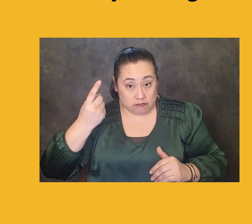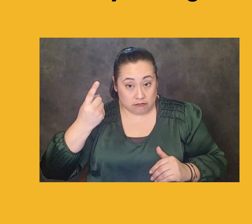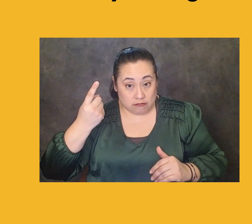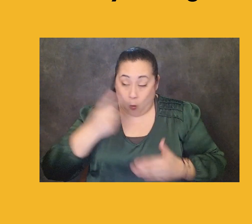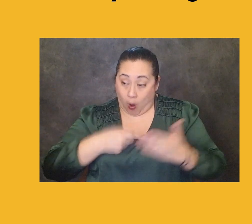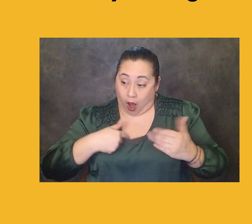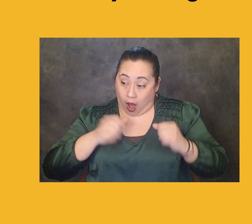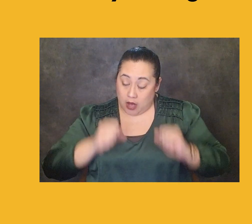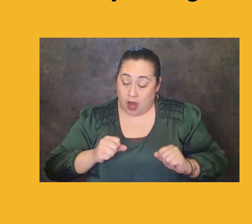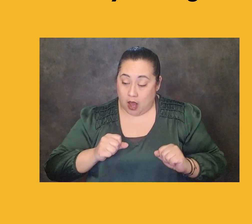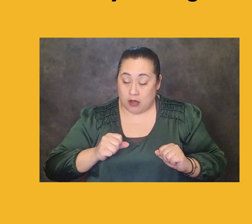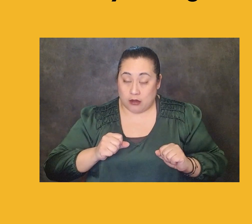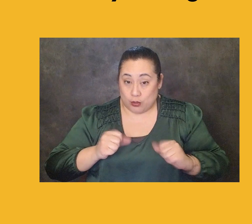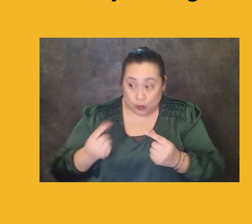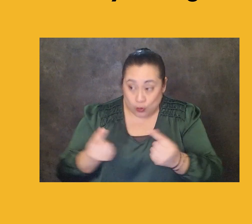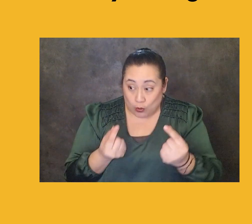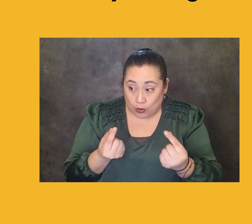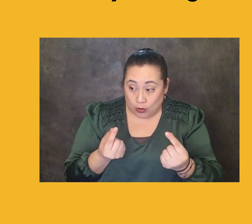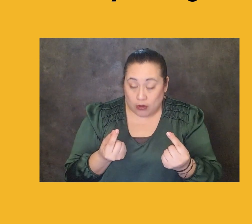understands what I can do.